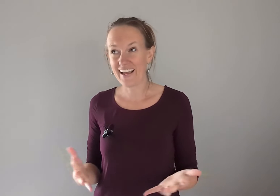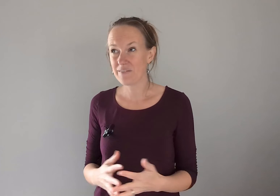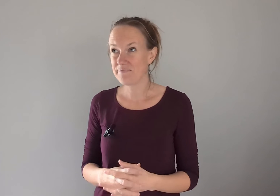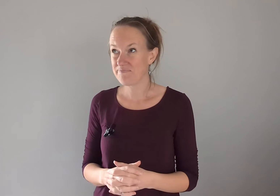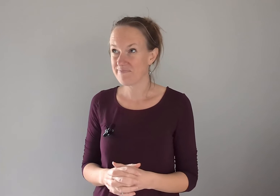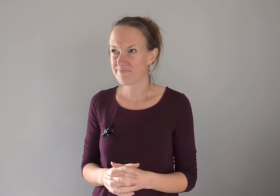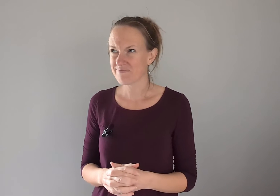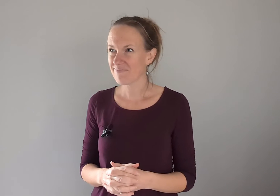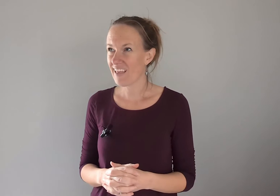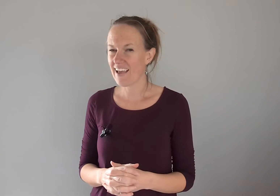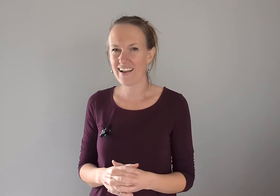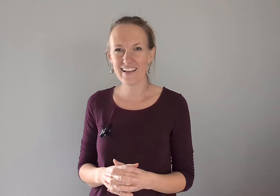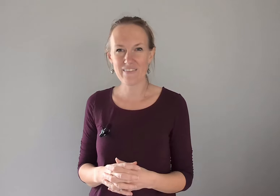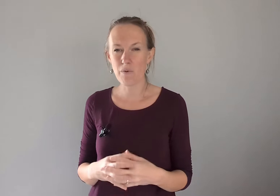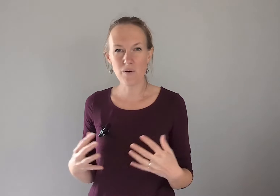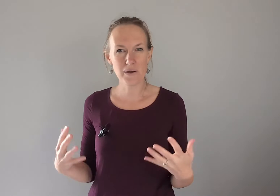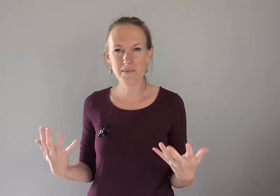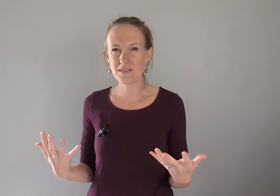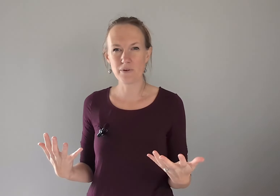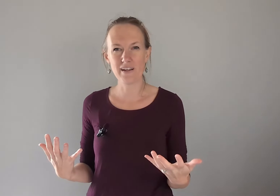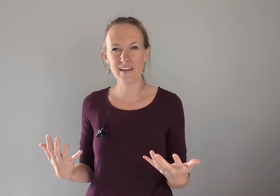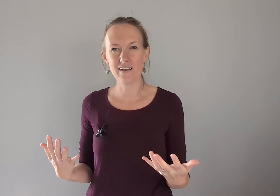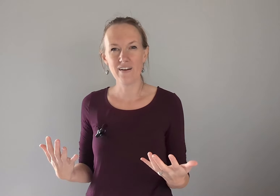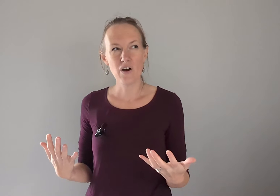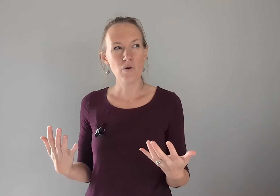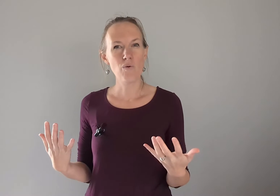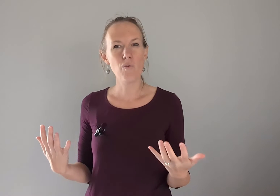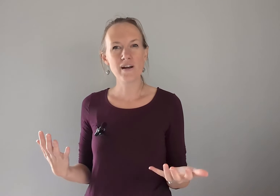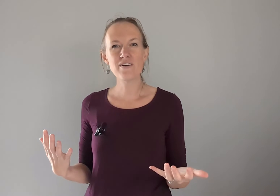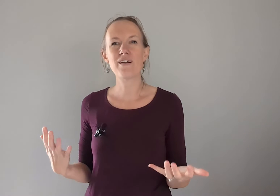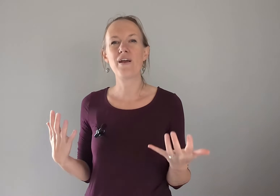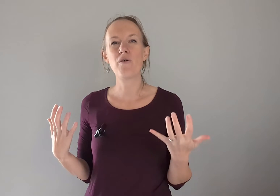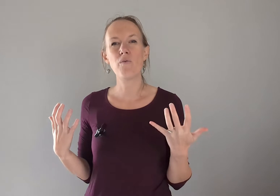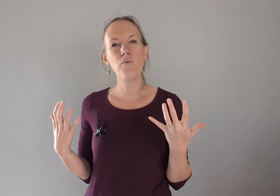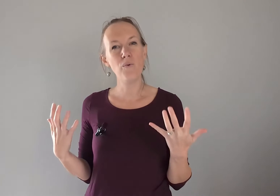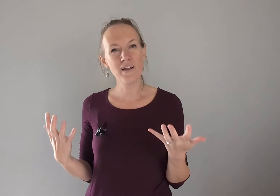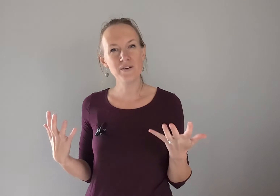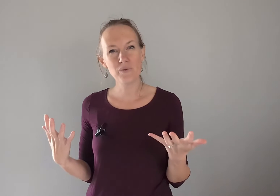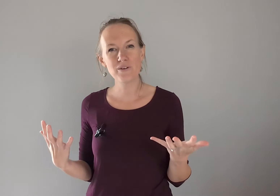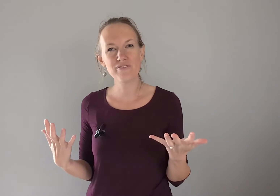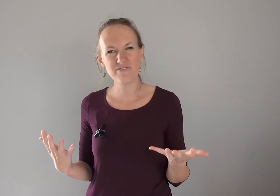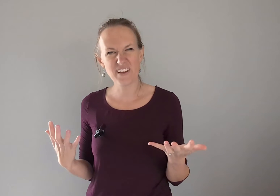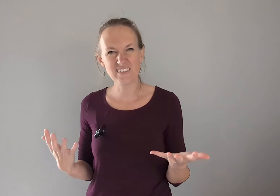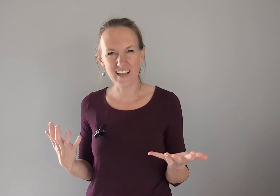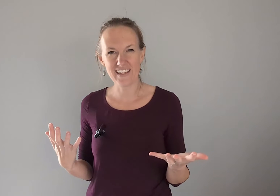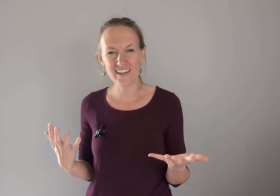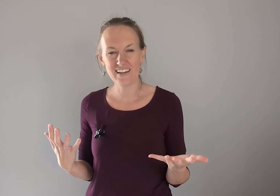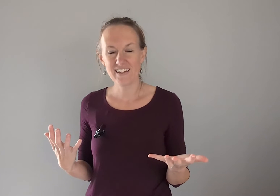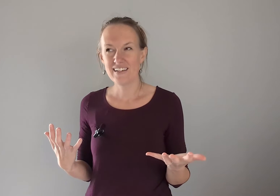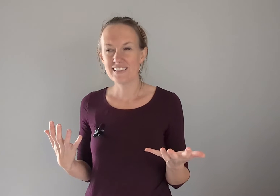Friday. And I woke up this morning wondering what it would have felt like to